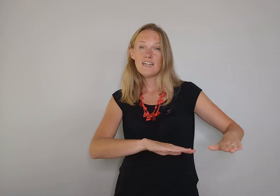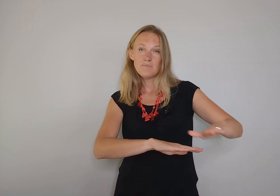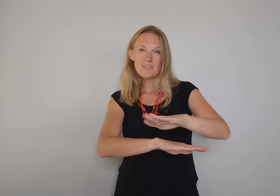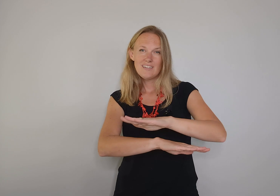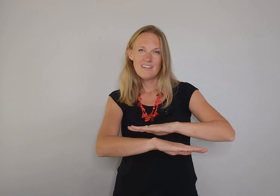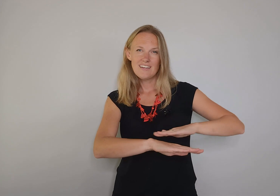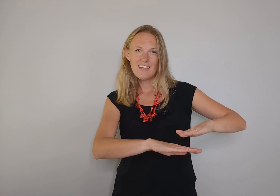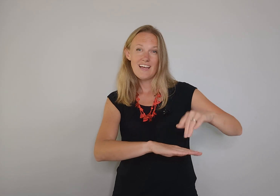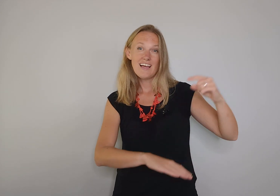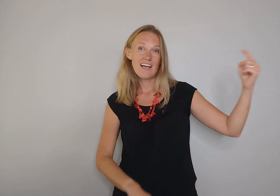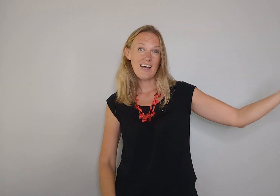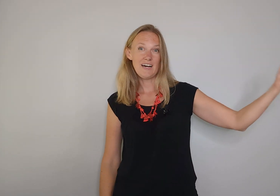kingdom come.